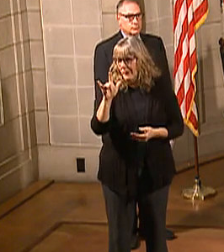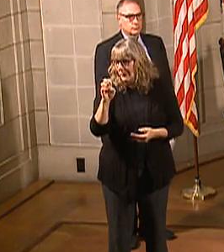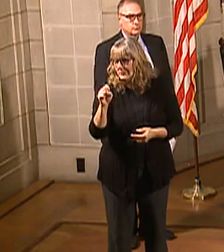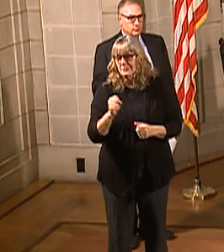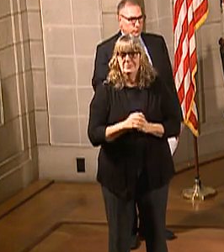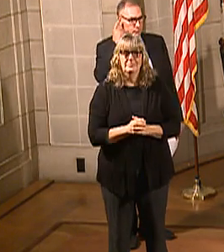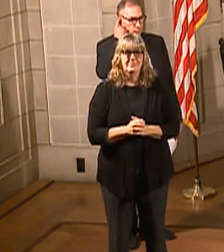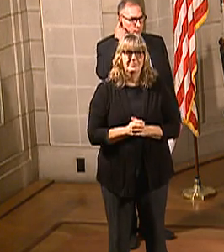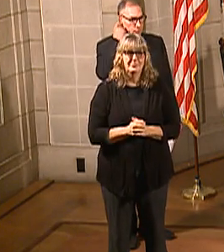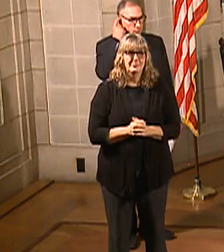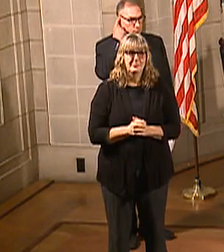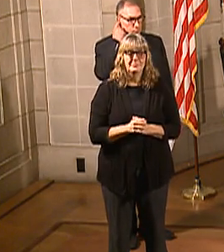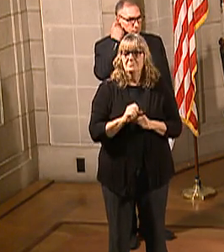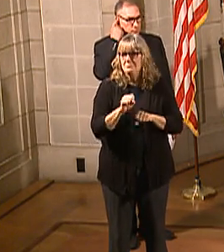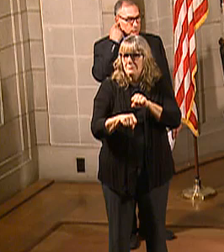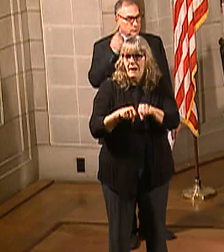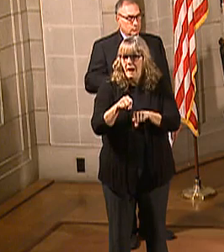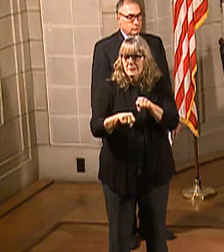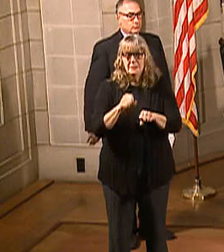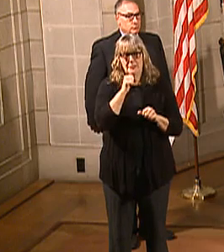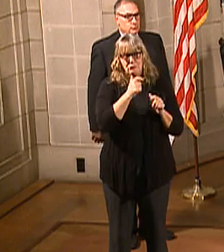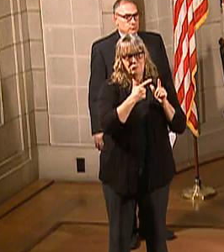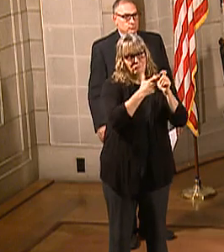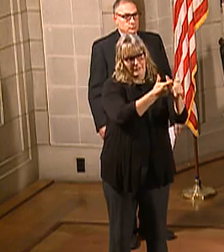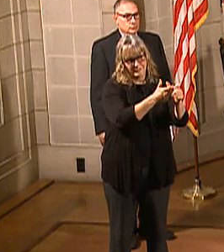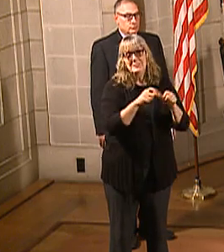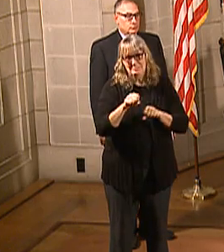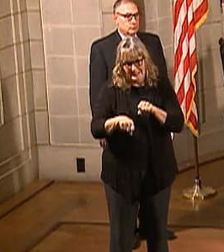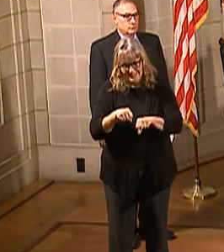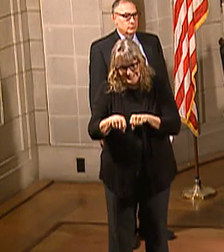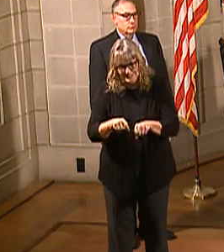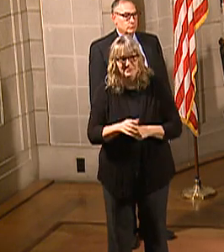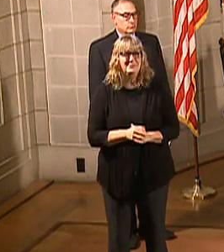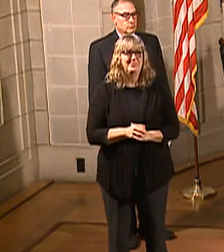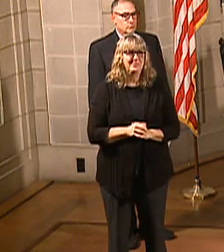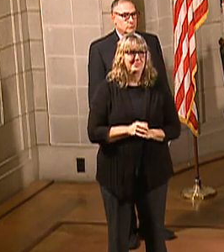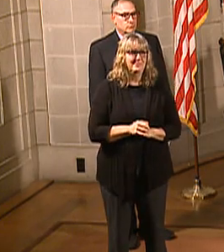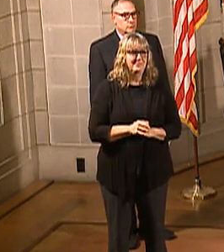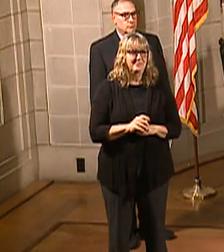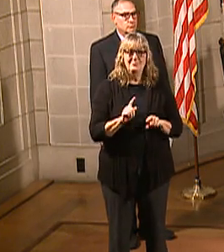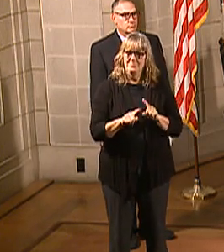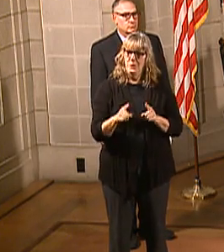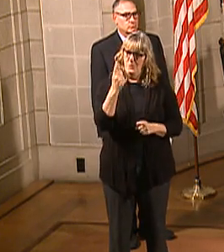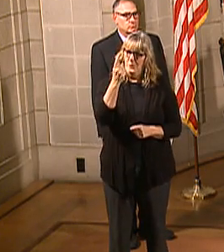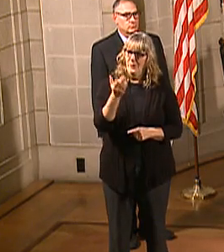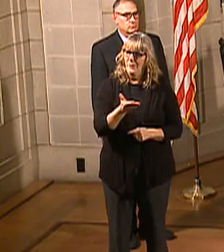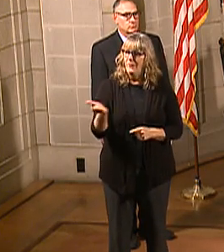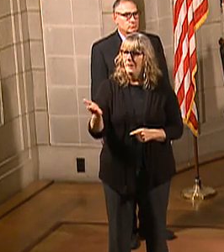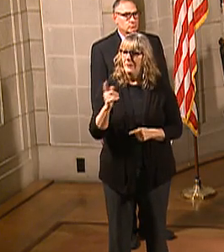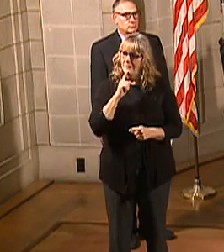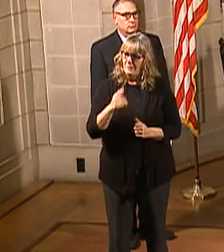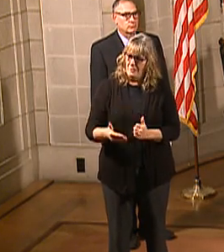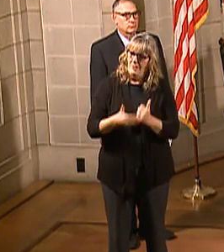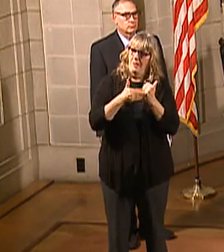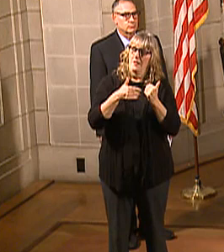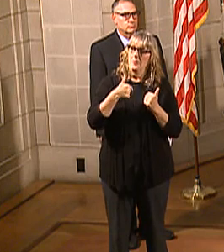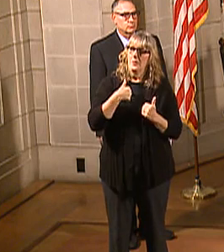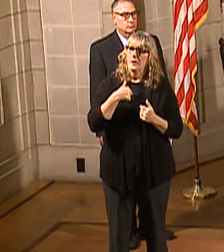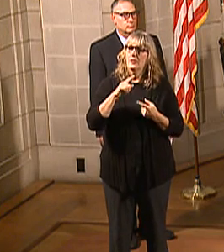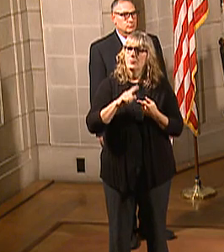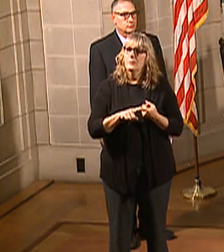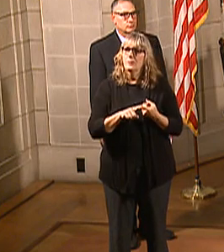that's bicycle miles. It's not running miles. But that's one of the things that's helped me be able